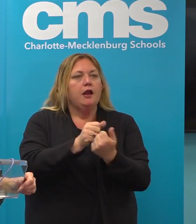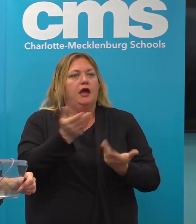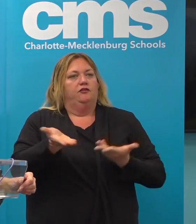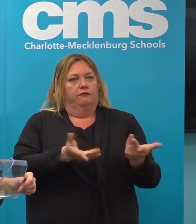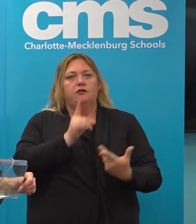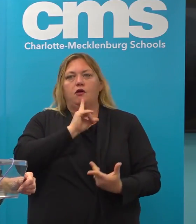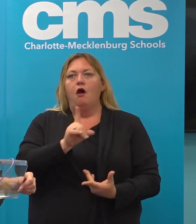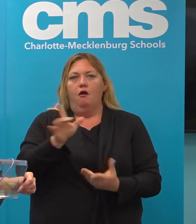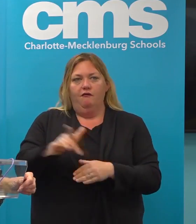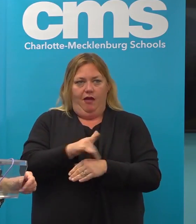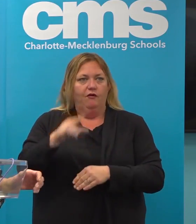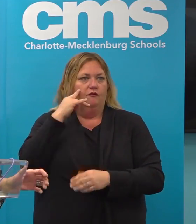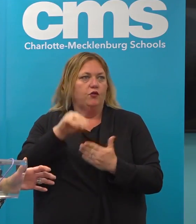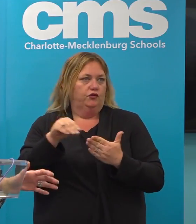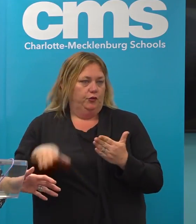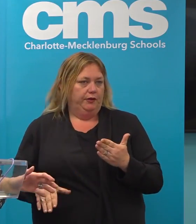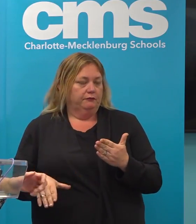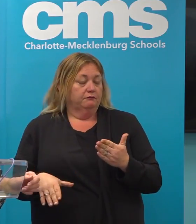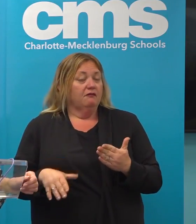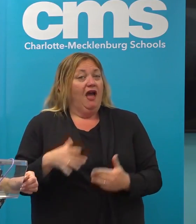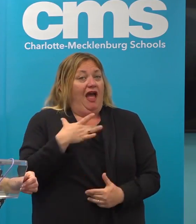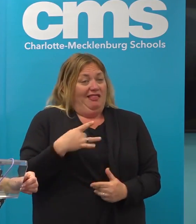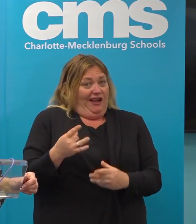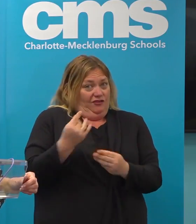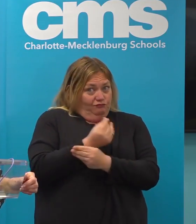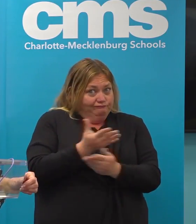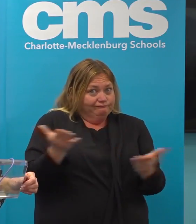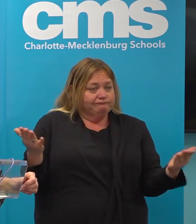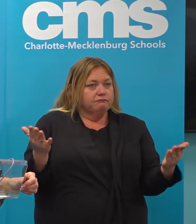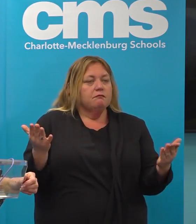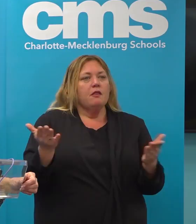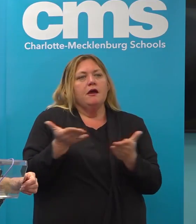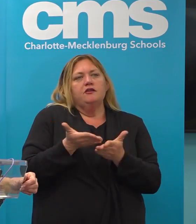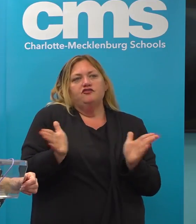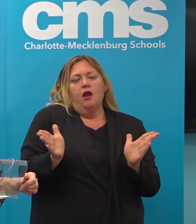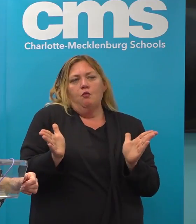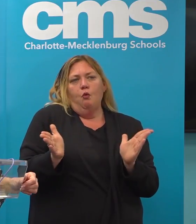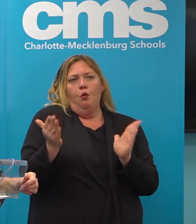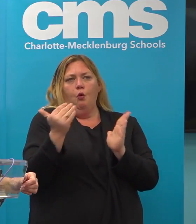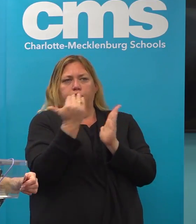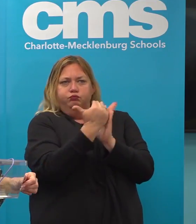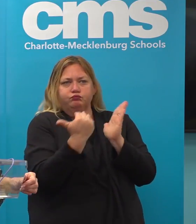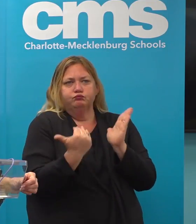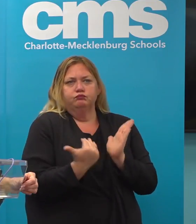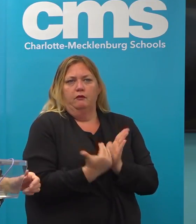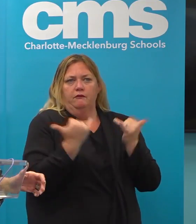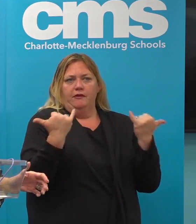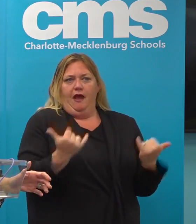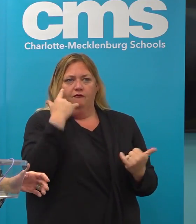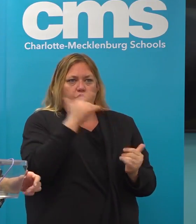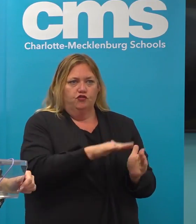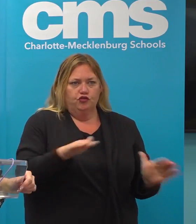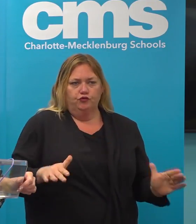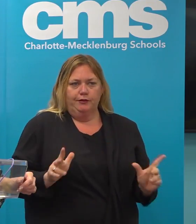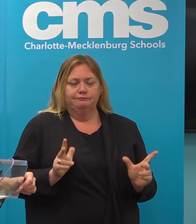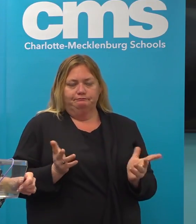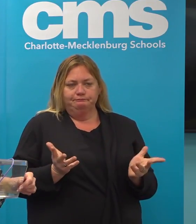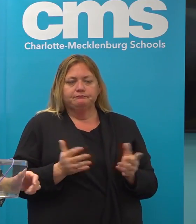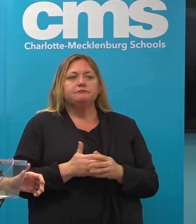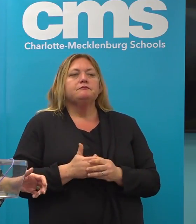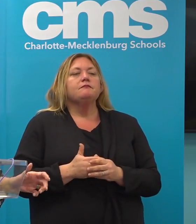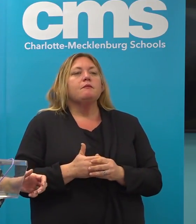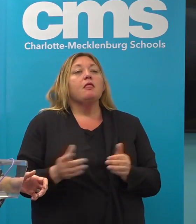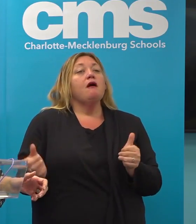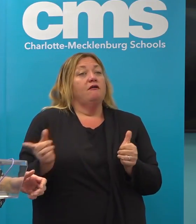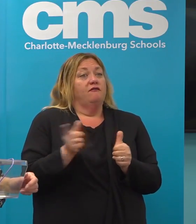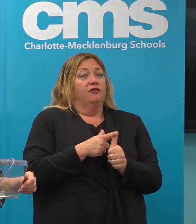are available for students. What I would like to share is some general guidance in this time for children. First of all,